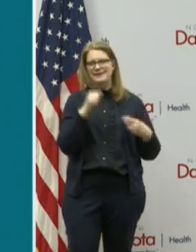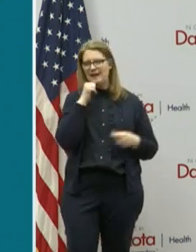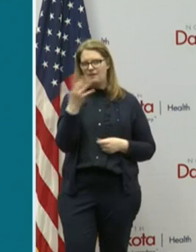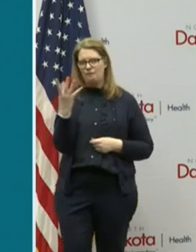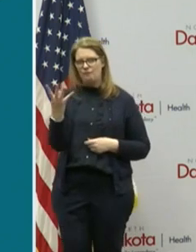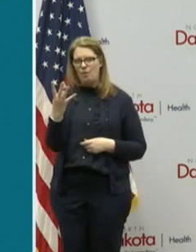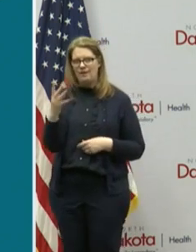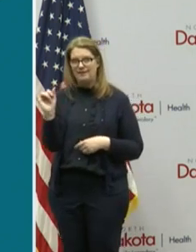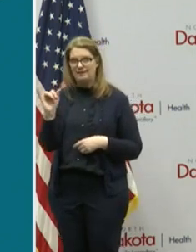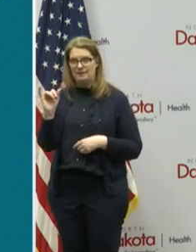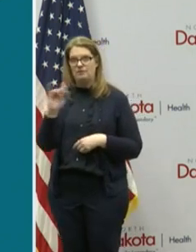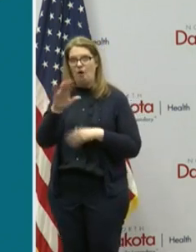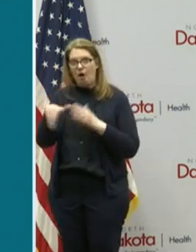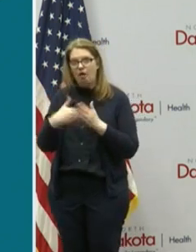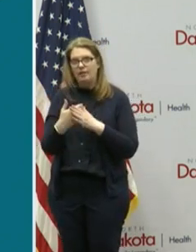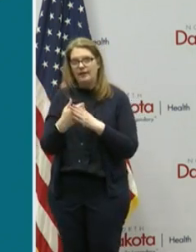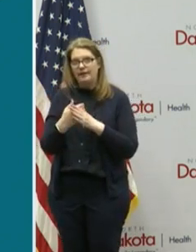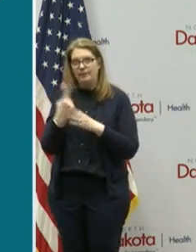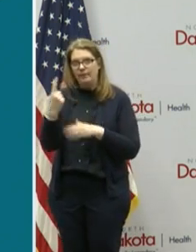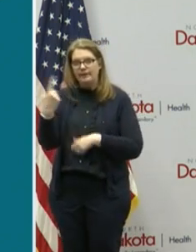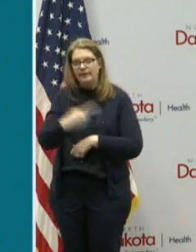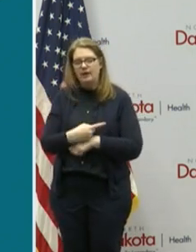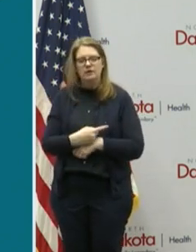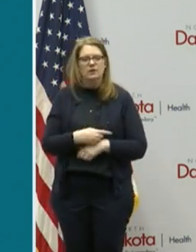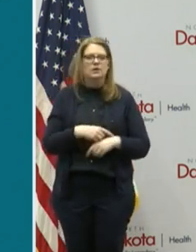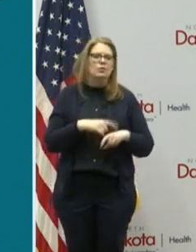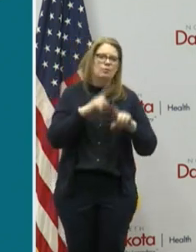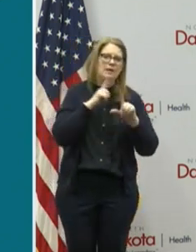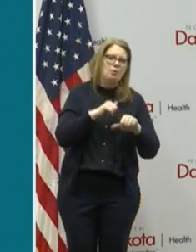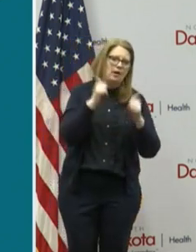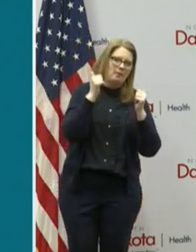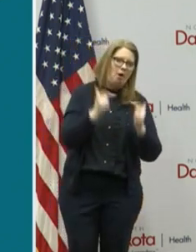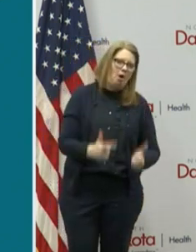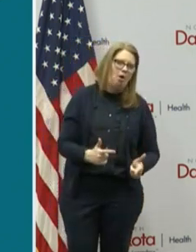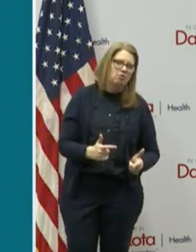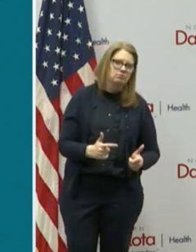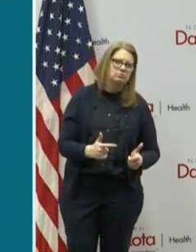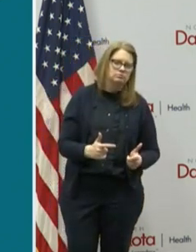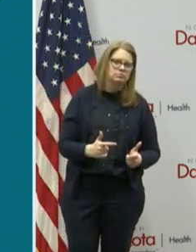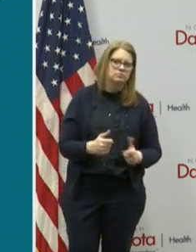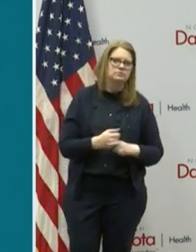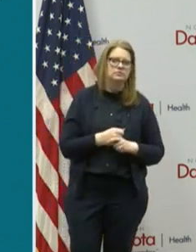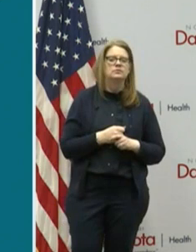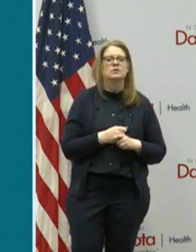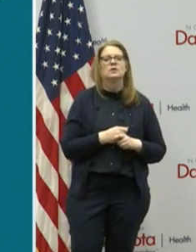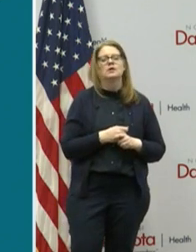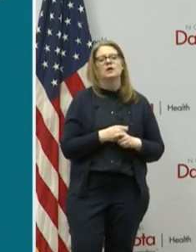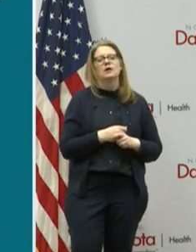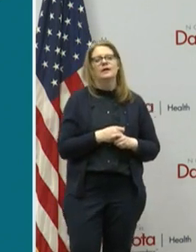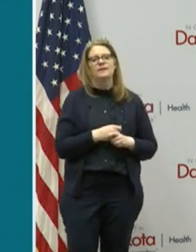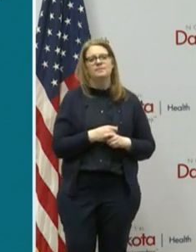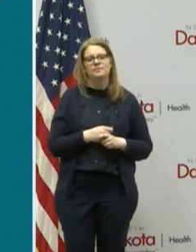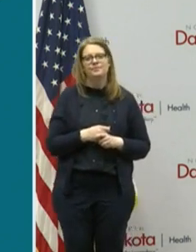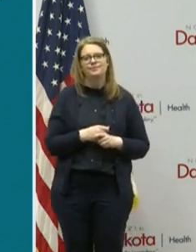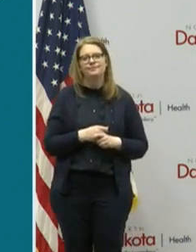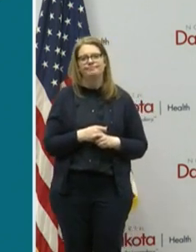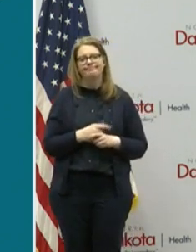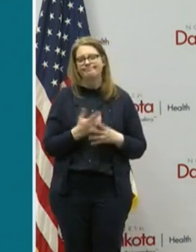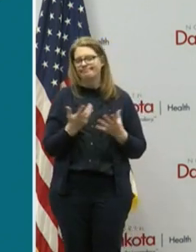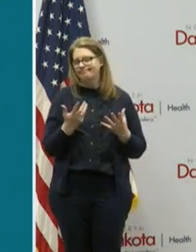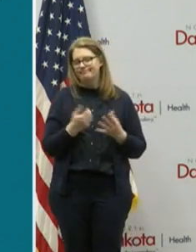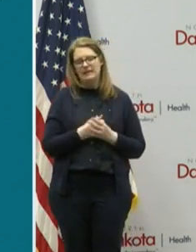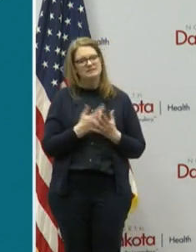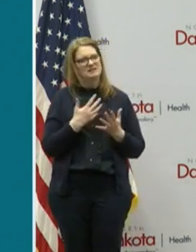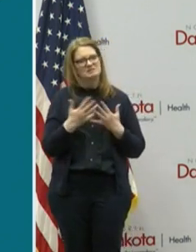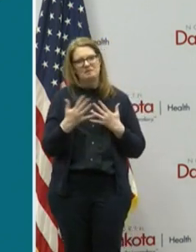day. But again, we're reporting them all today because for the delay in reporting as I just described. But regardless of what day